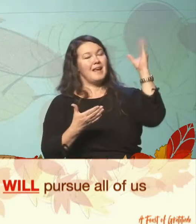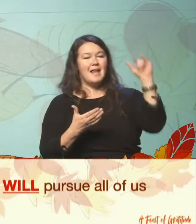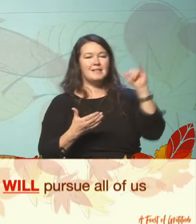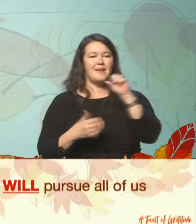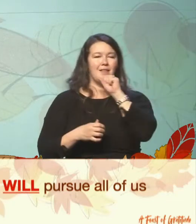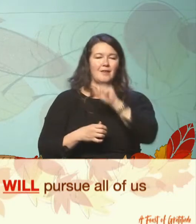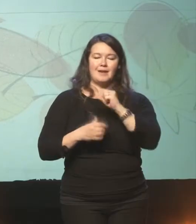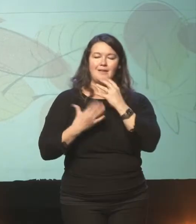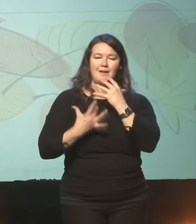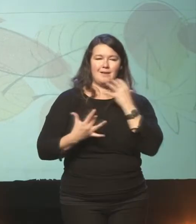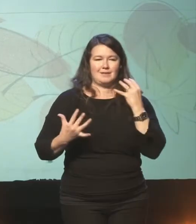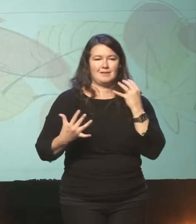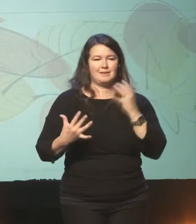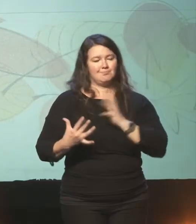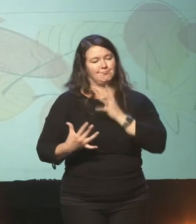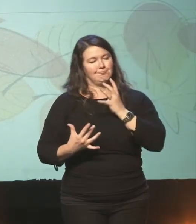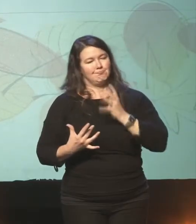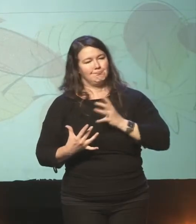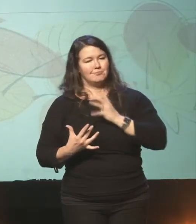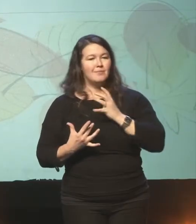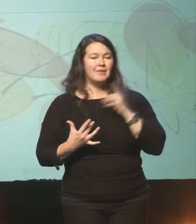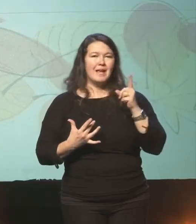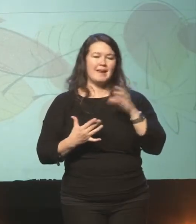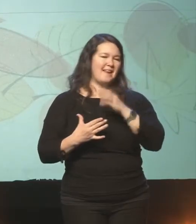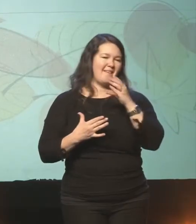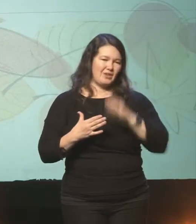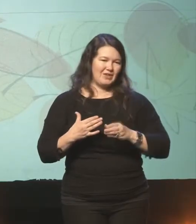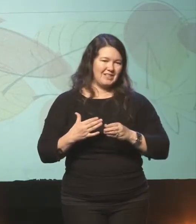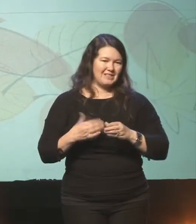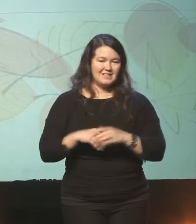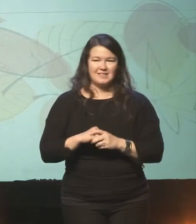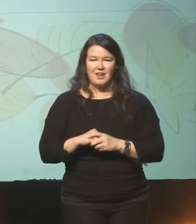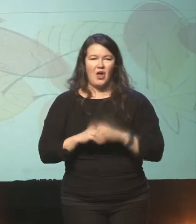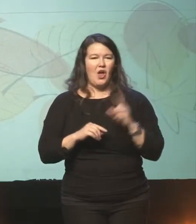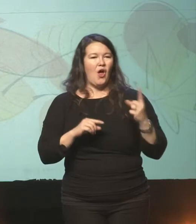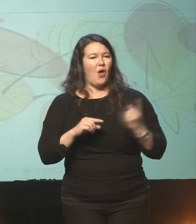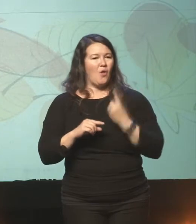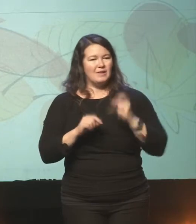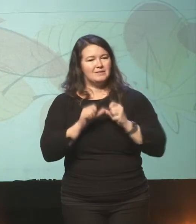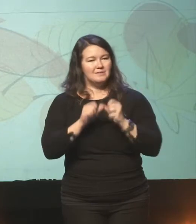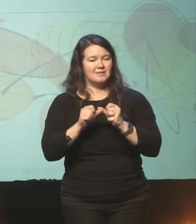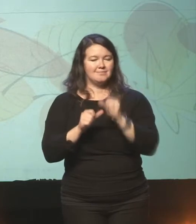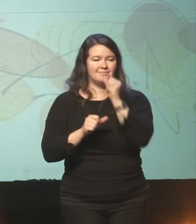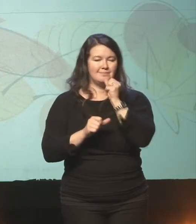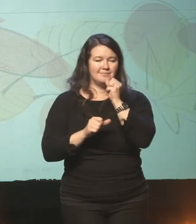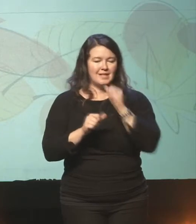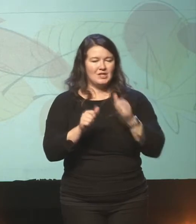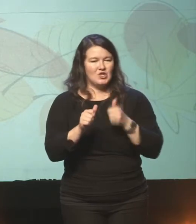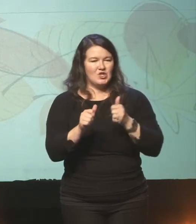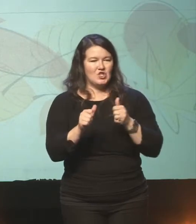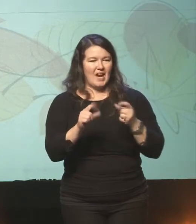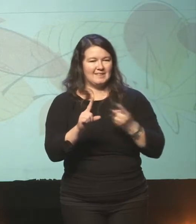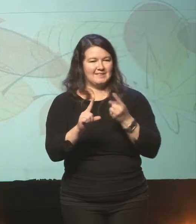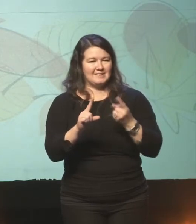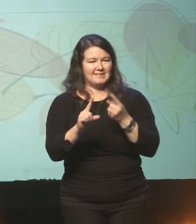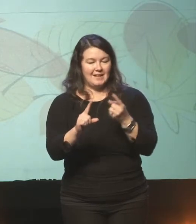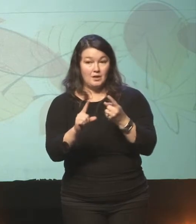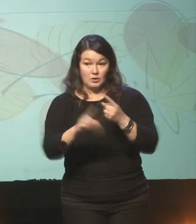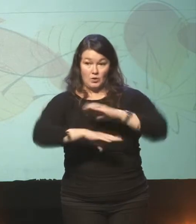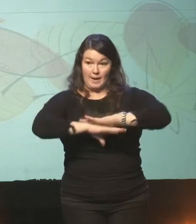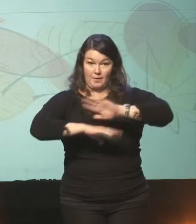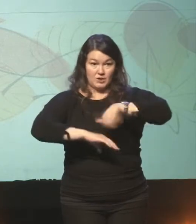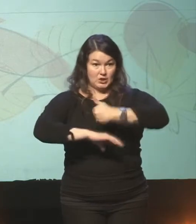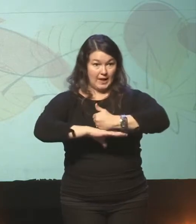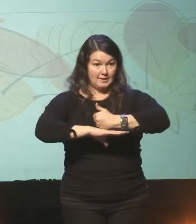kindness that just pursues, that never ends, always chasing after us. And so a table's been set